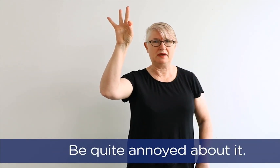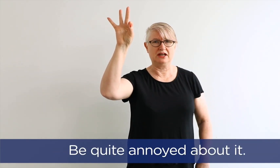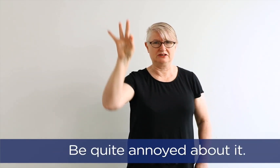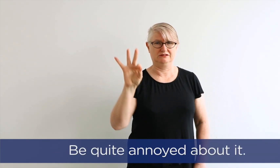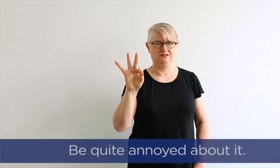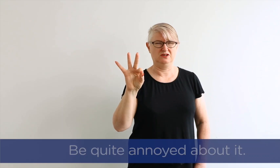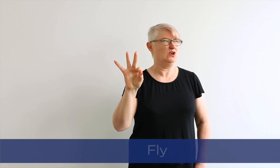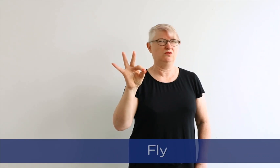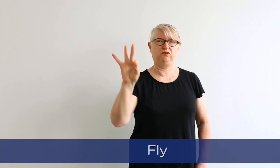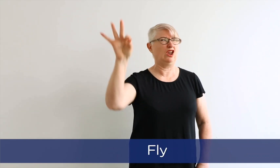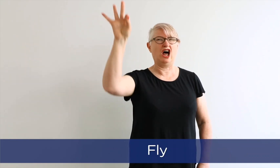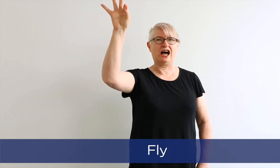it. Fly.